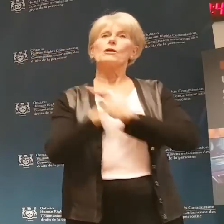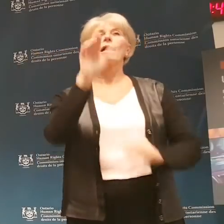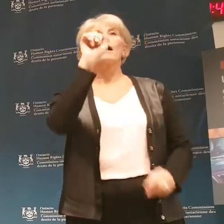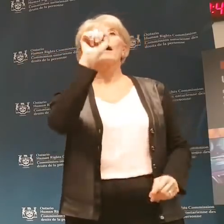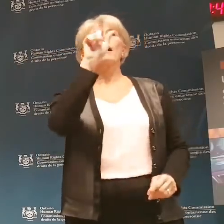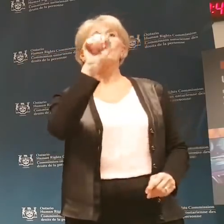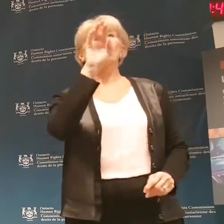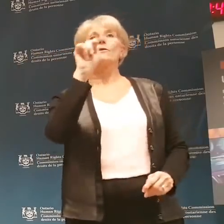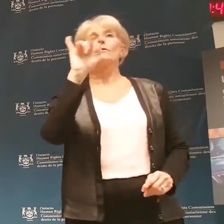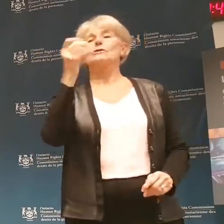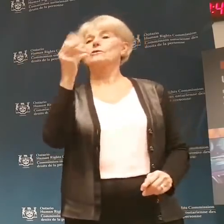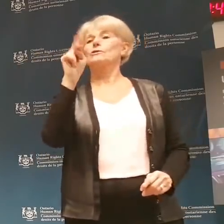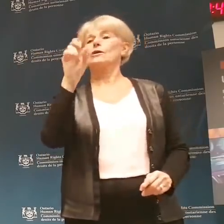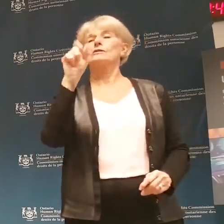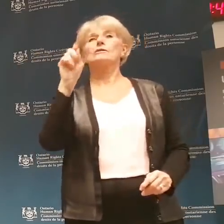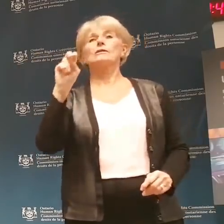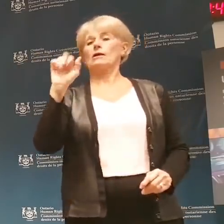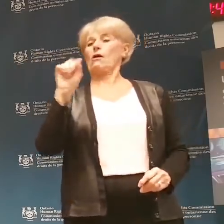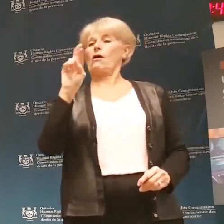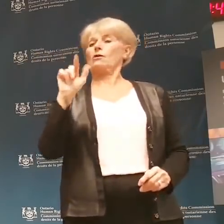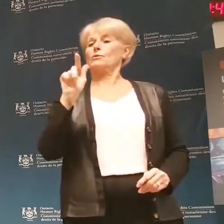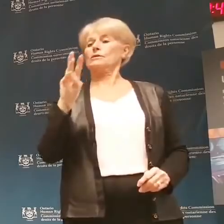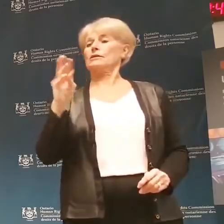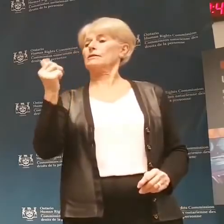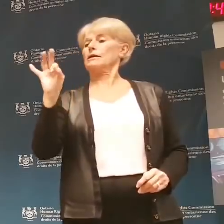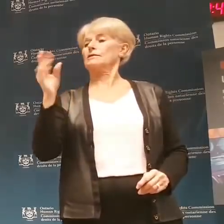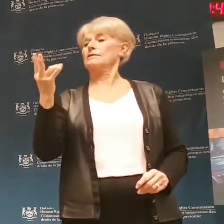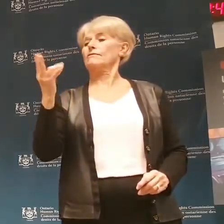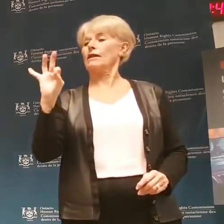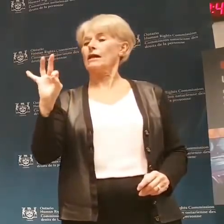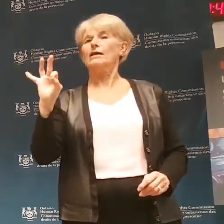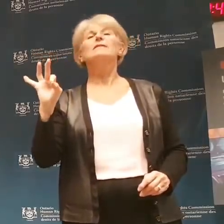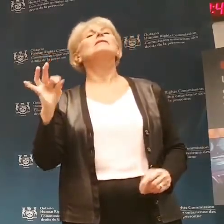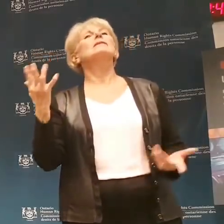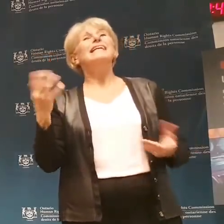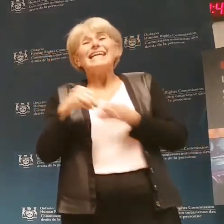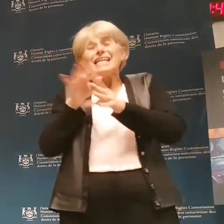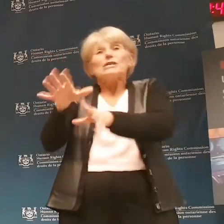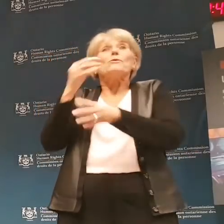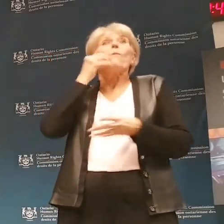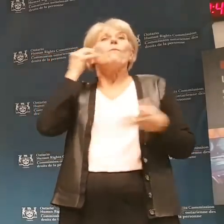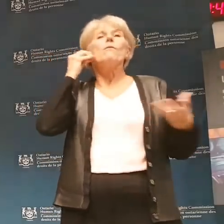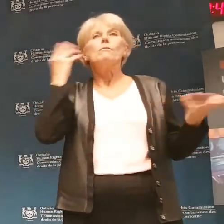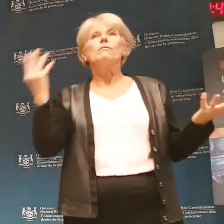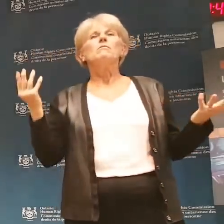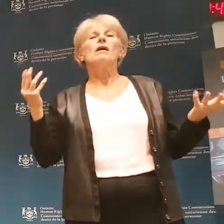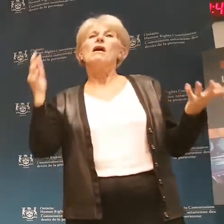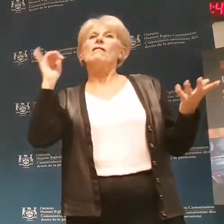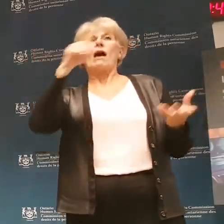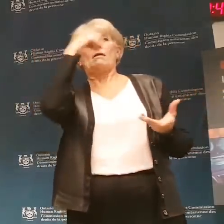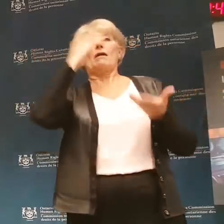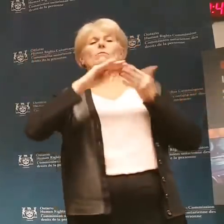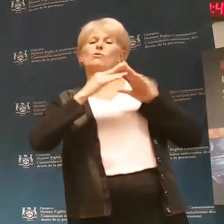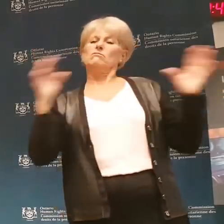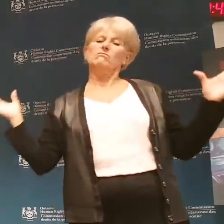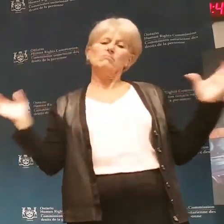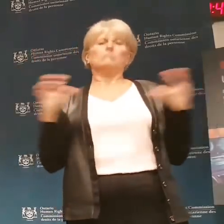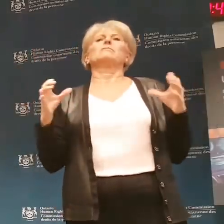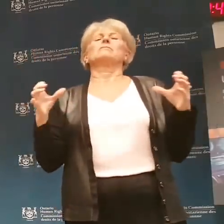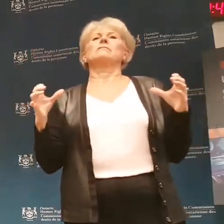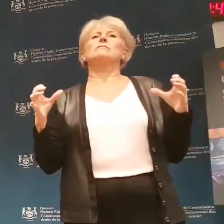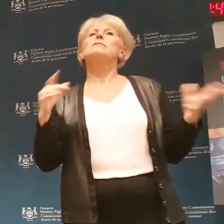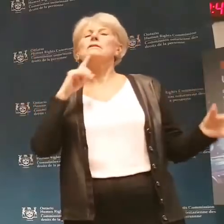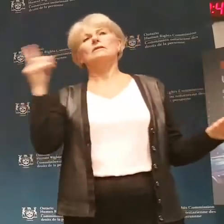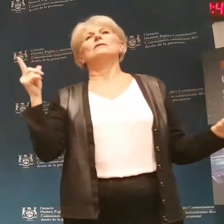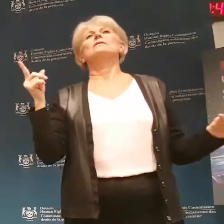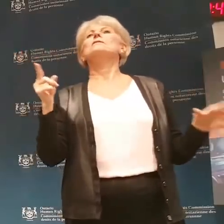Albert Johnson on August the 26th, 1979, in his home galvanized the black community